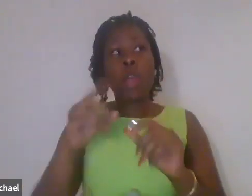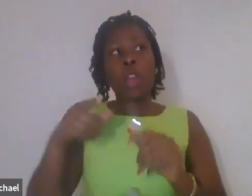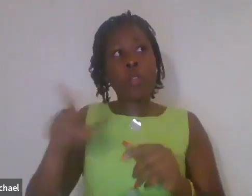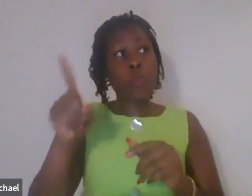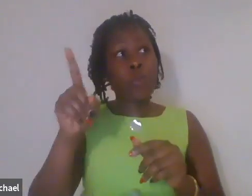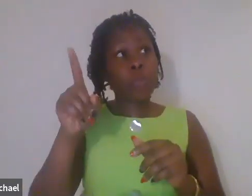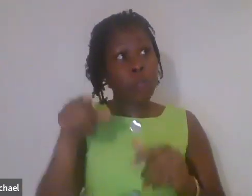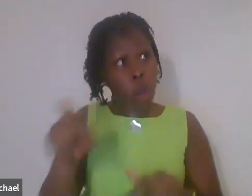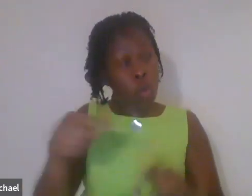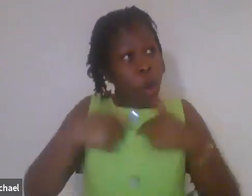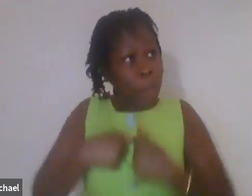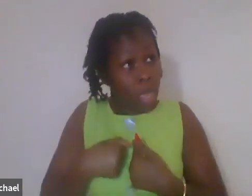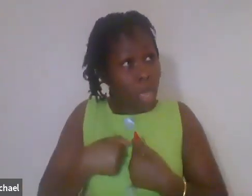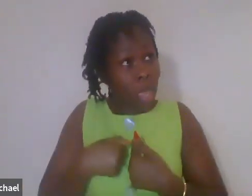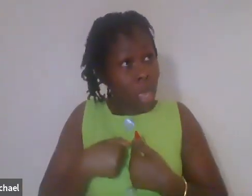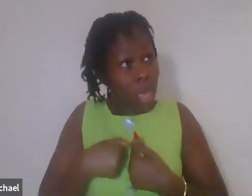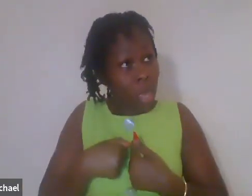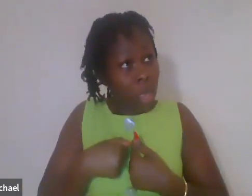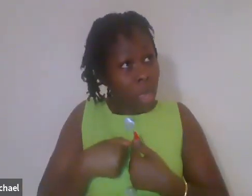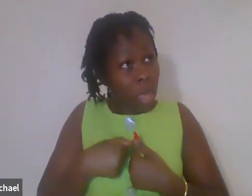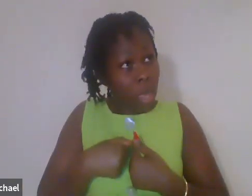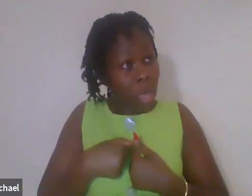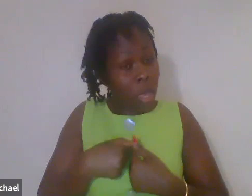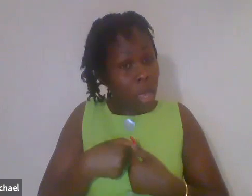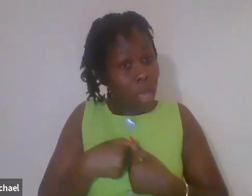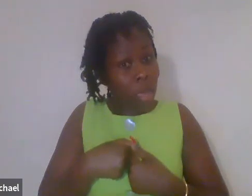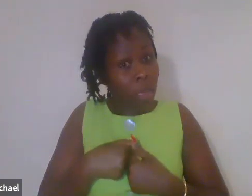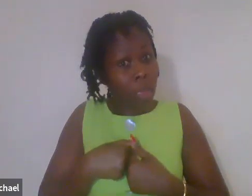If you want to communicate to me, for you to communicate to me,